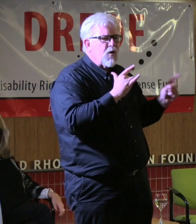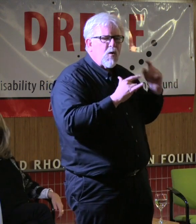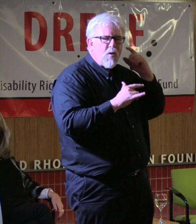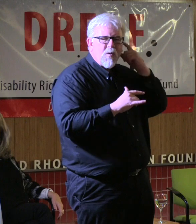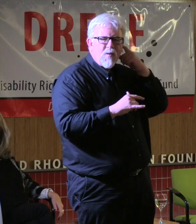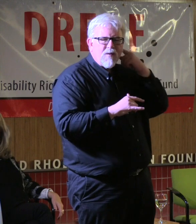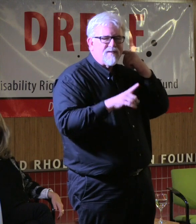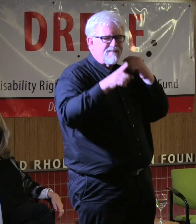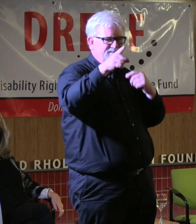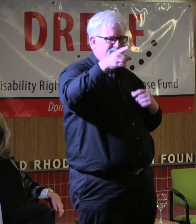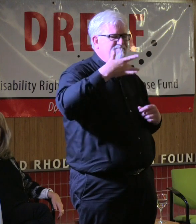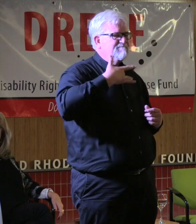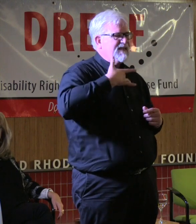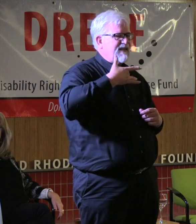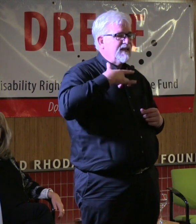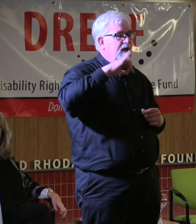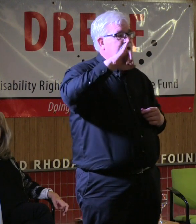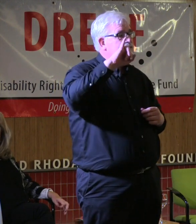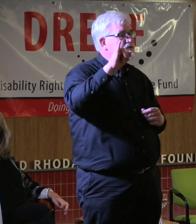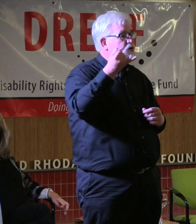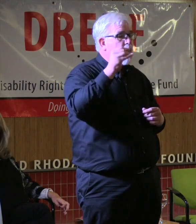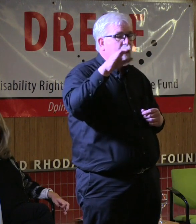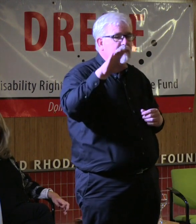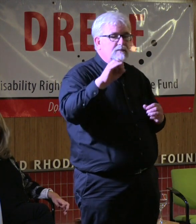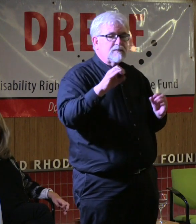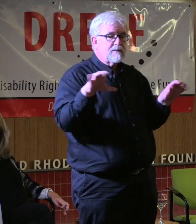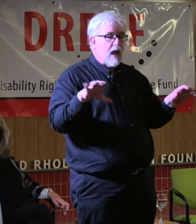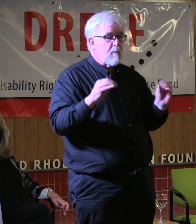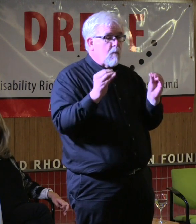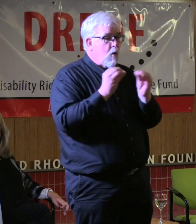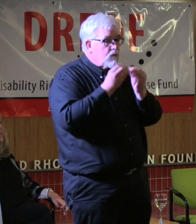probably has done more to inform people about